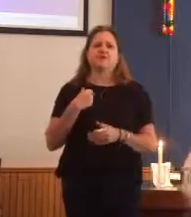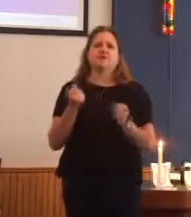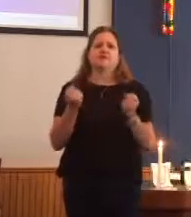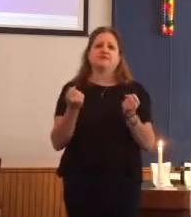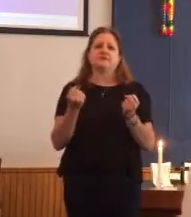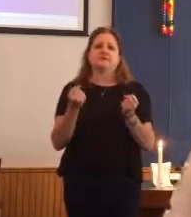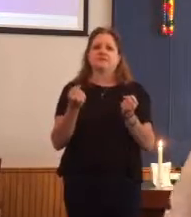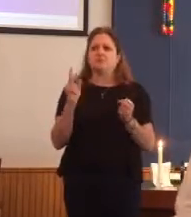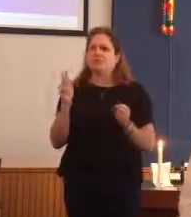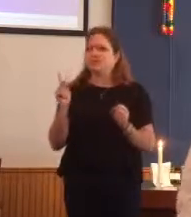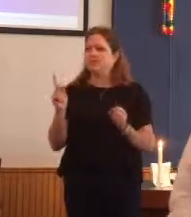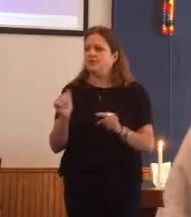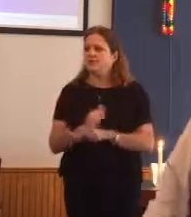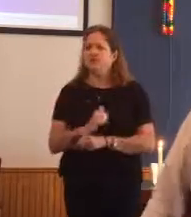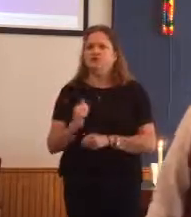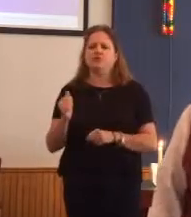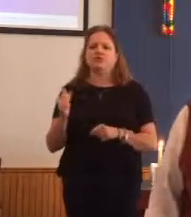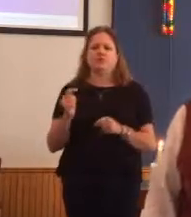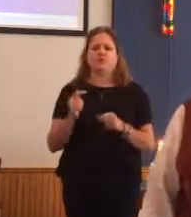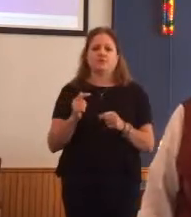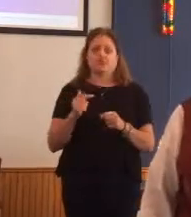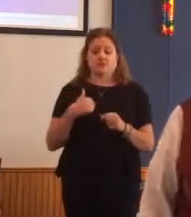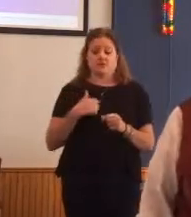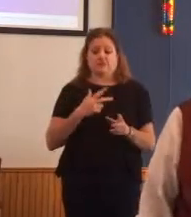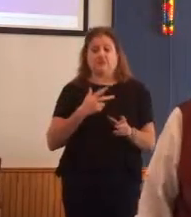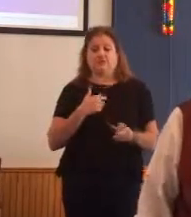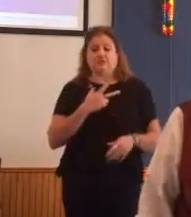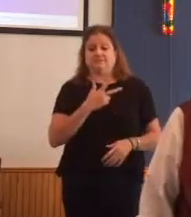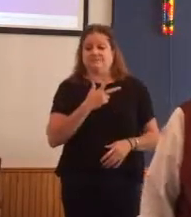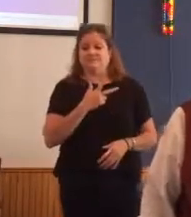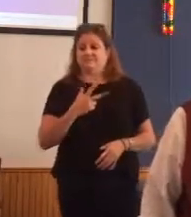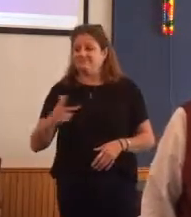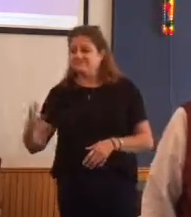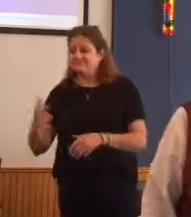People are injured. Do you stop to help?